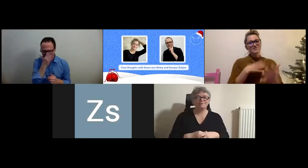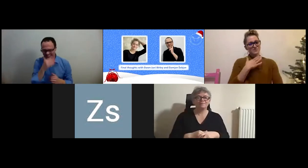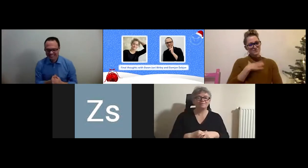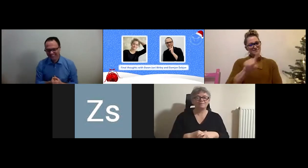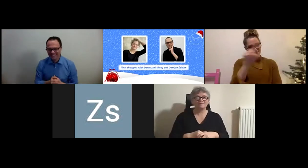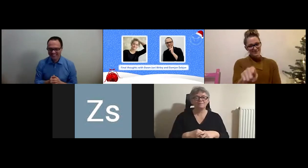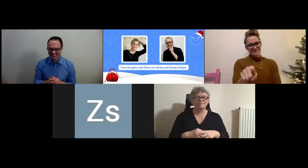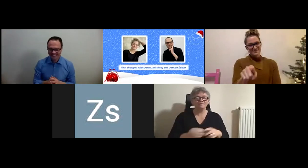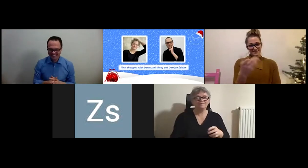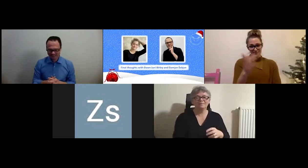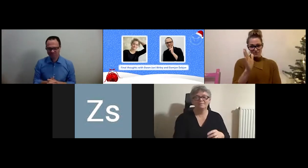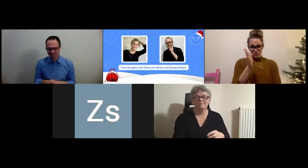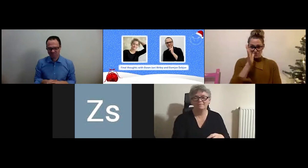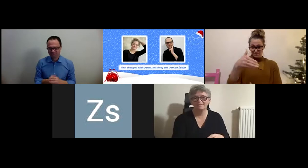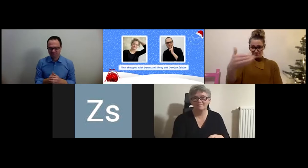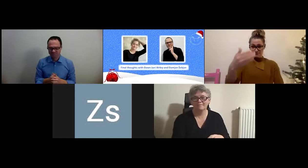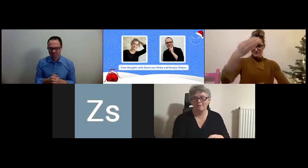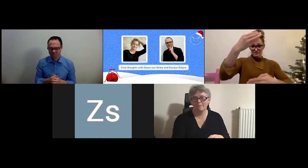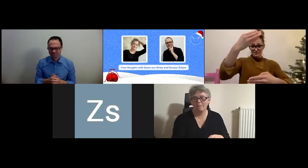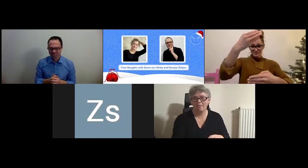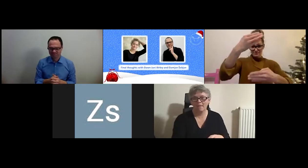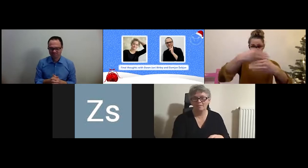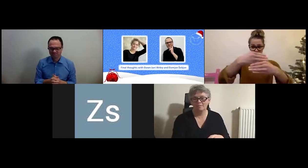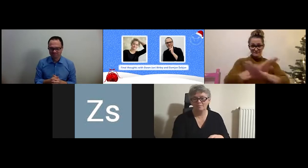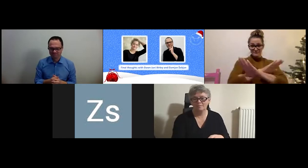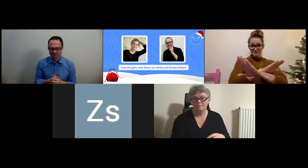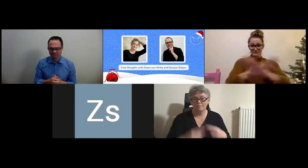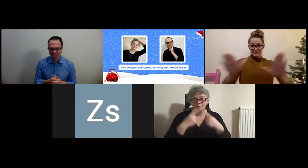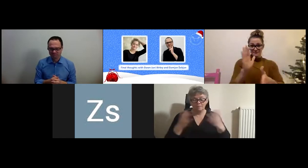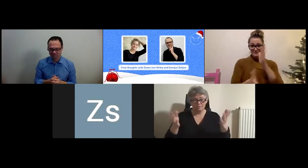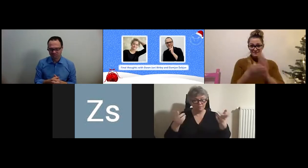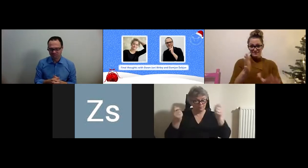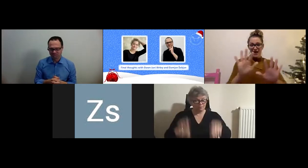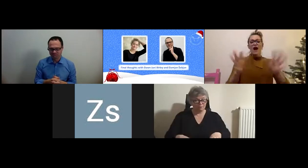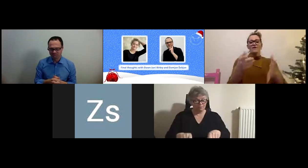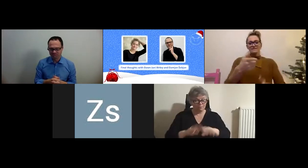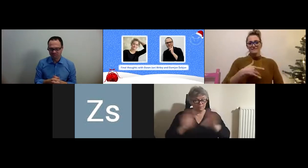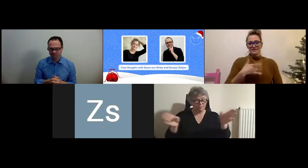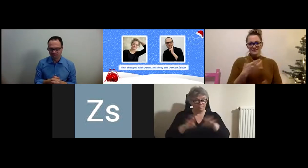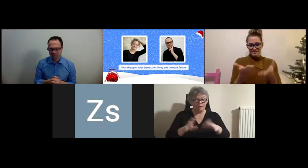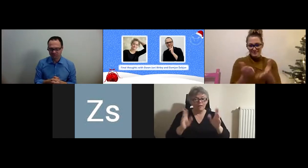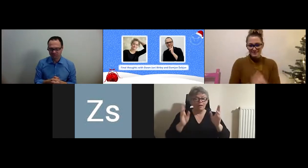Okay, I'll see if I can take some inspiration from Miha's assertivity.